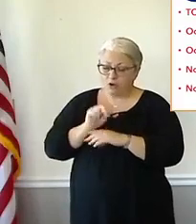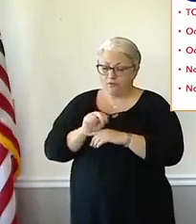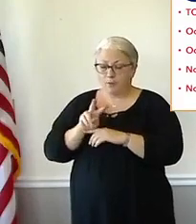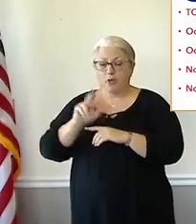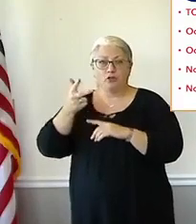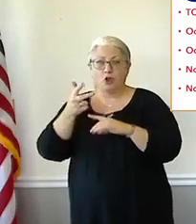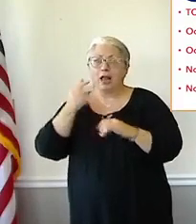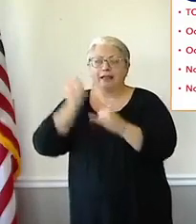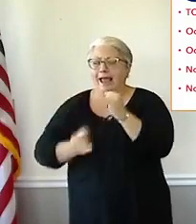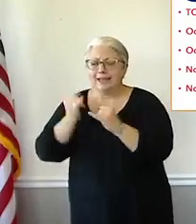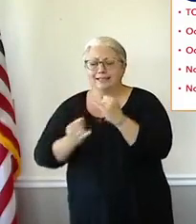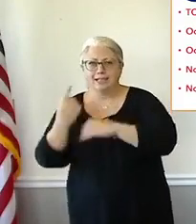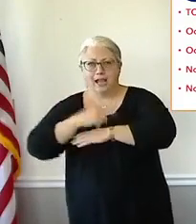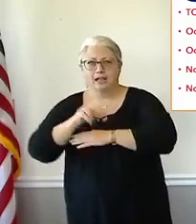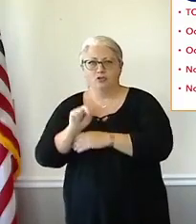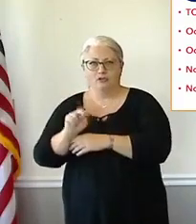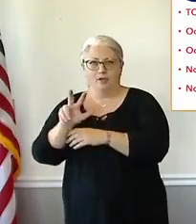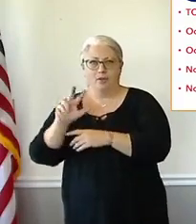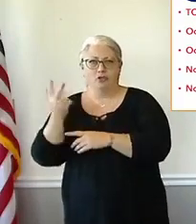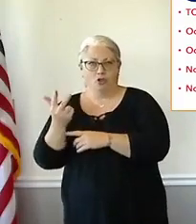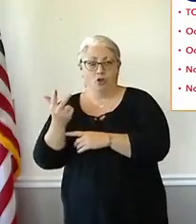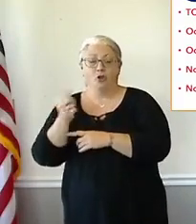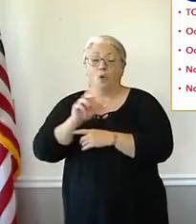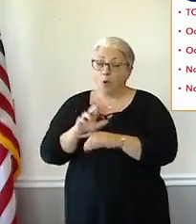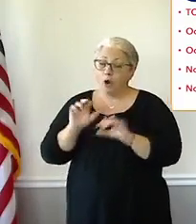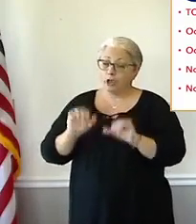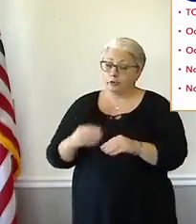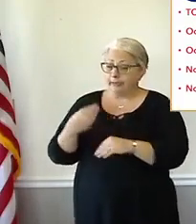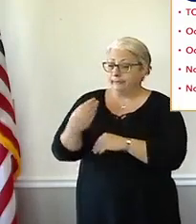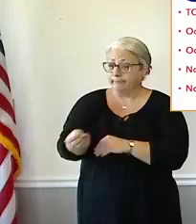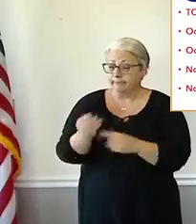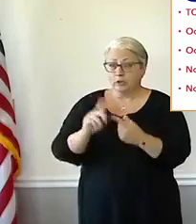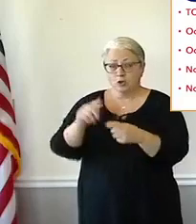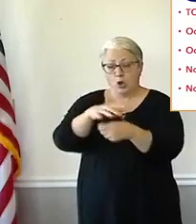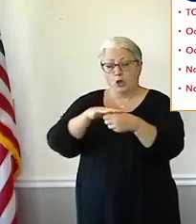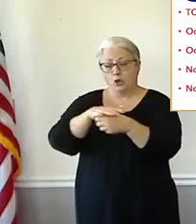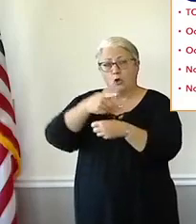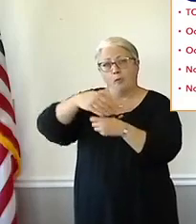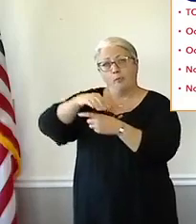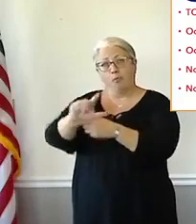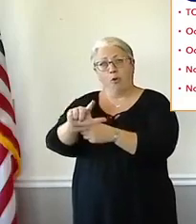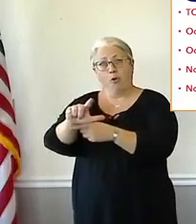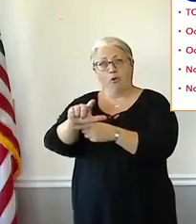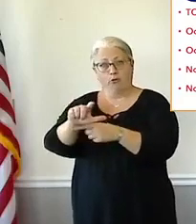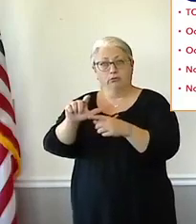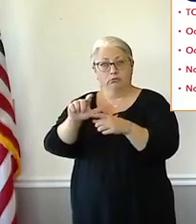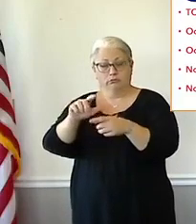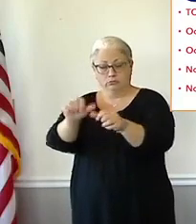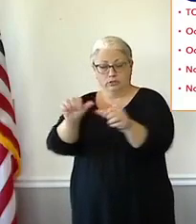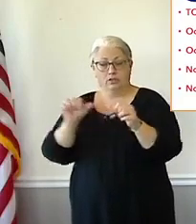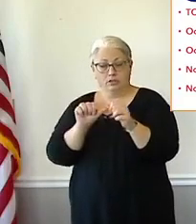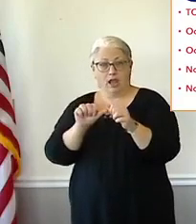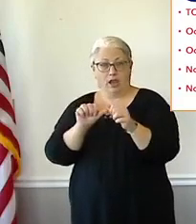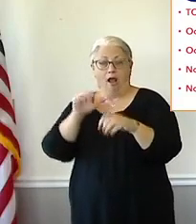you can hand deliver it to the Board of Elections or your local poll site on November 3rd. So